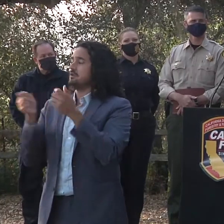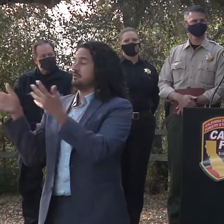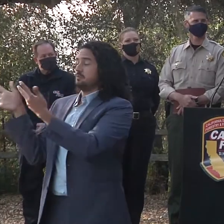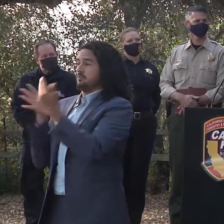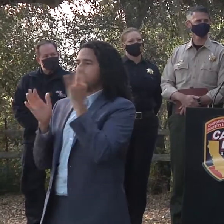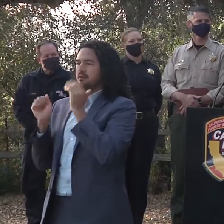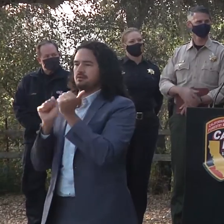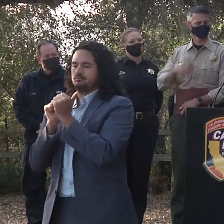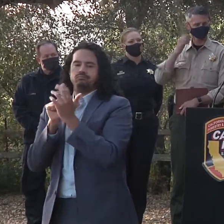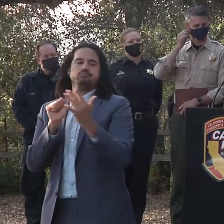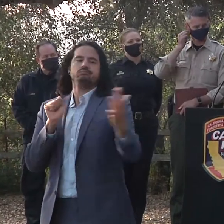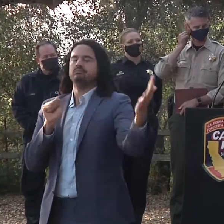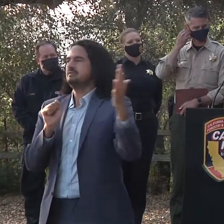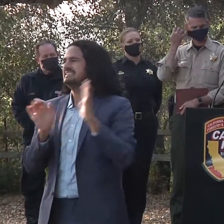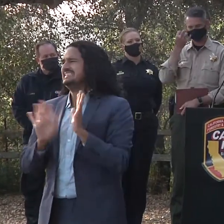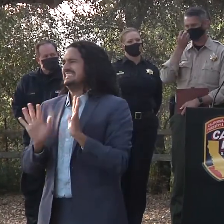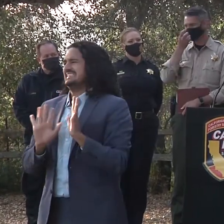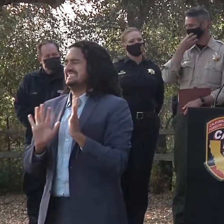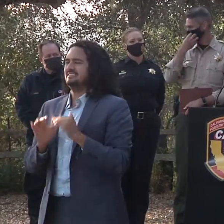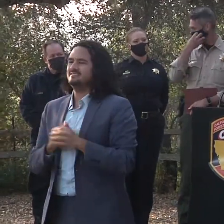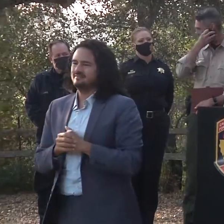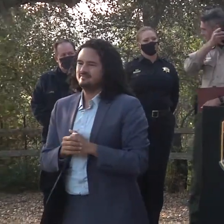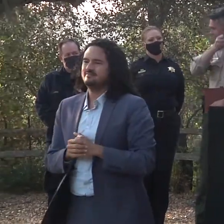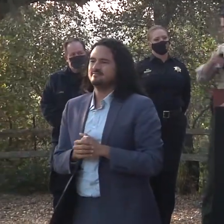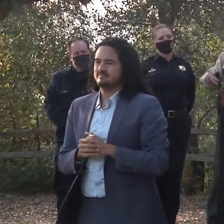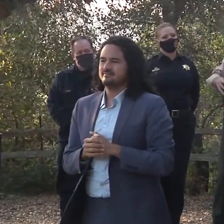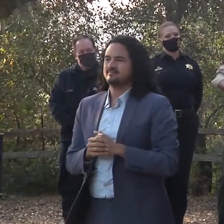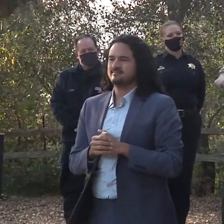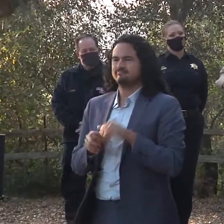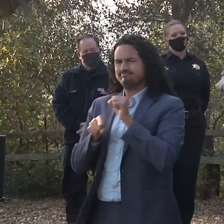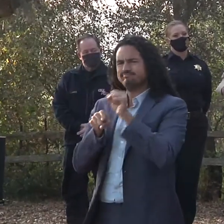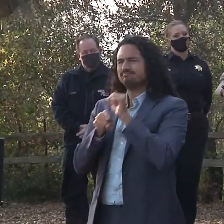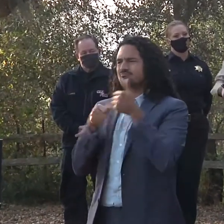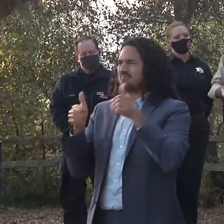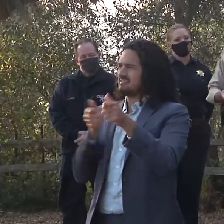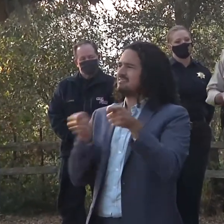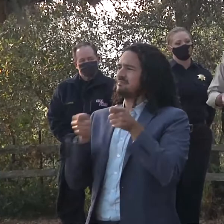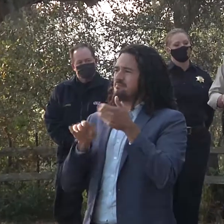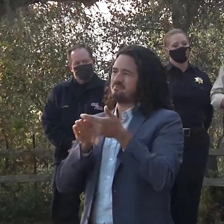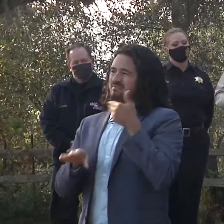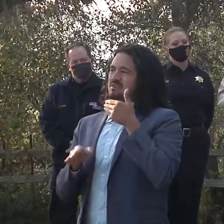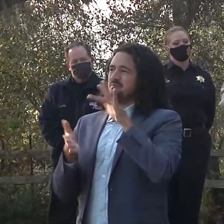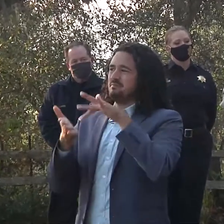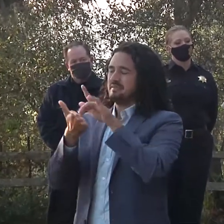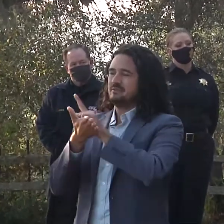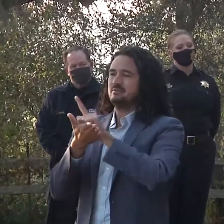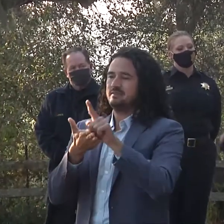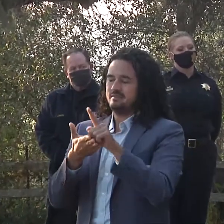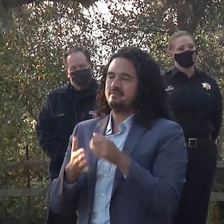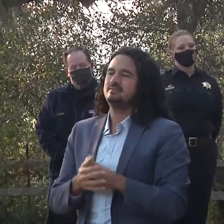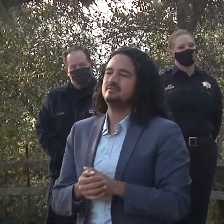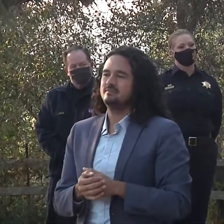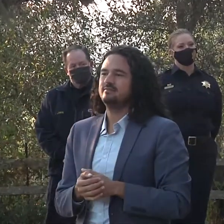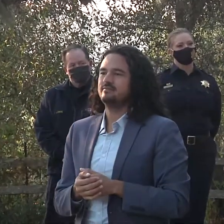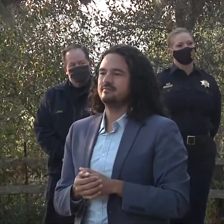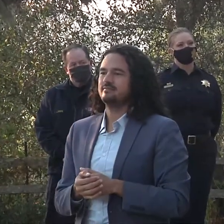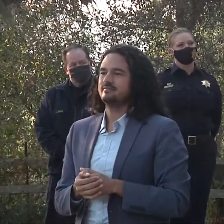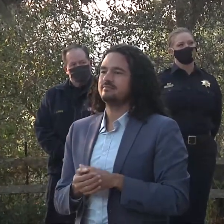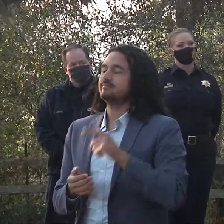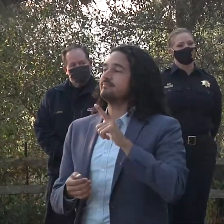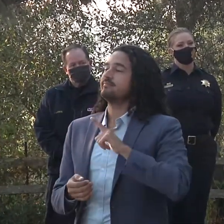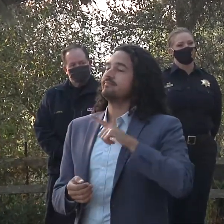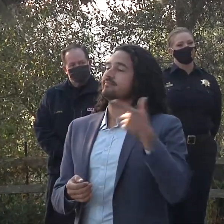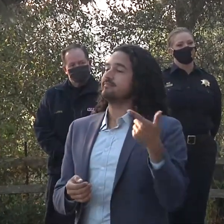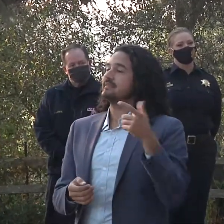of our lines. Speaking next from the Santa Cruz County